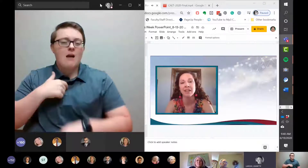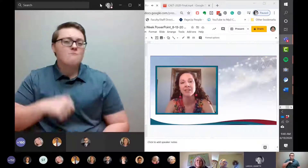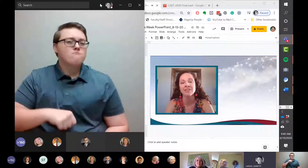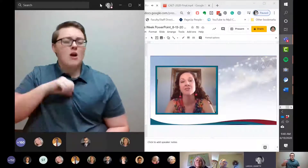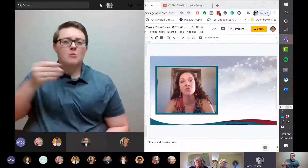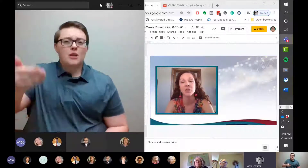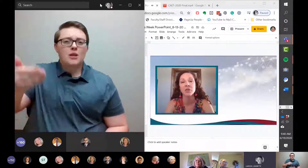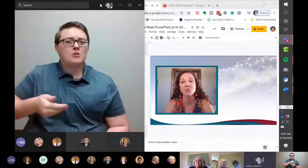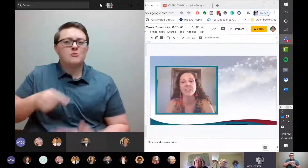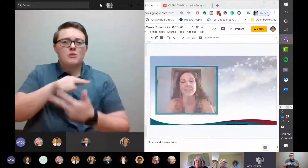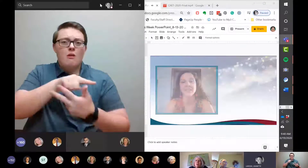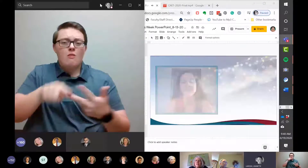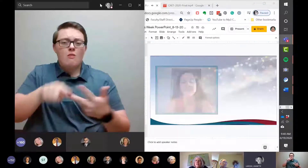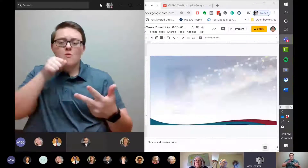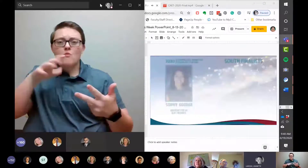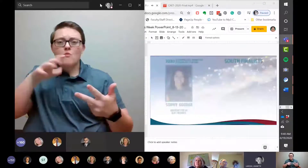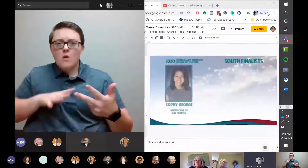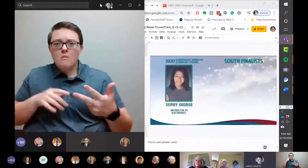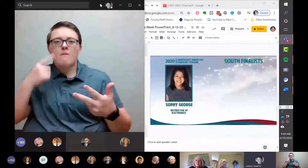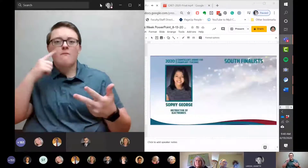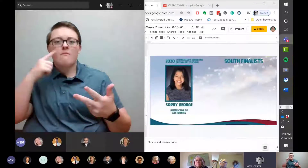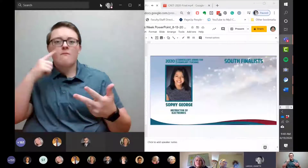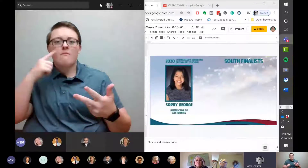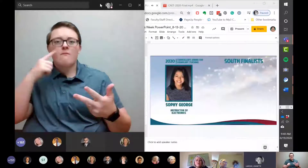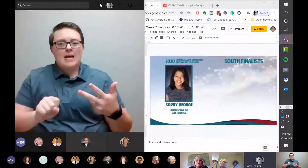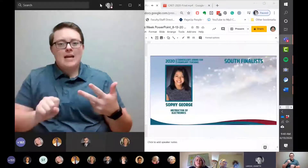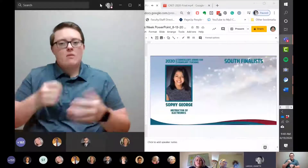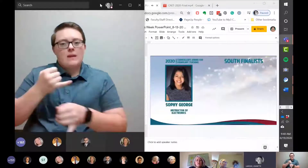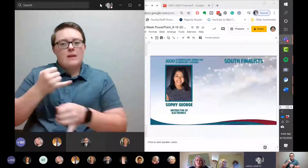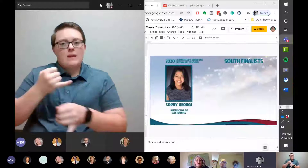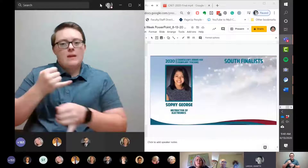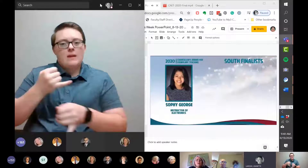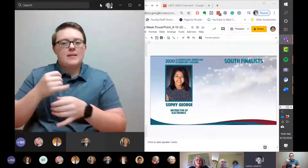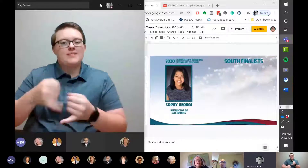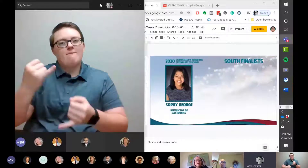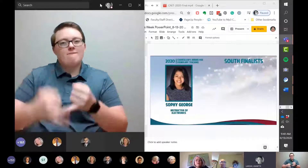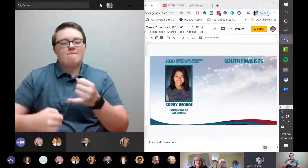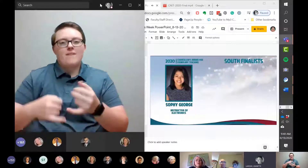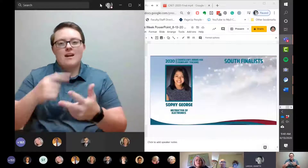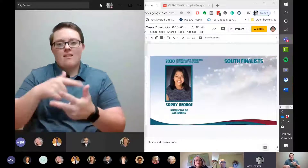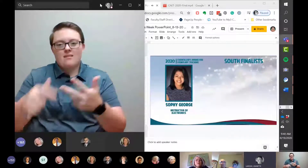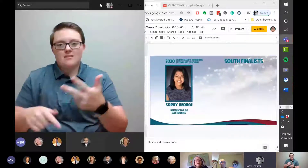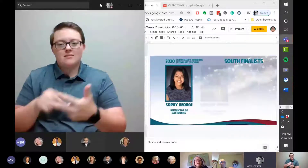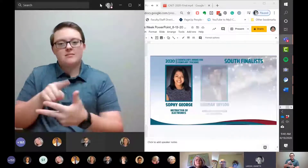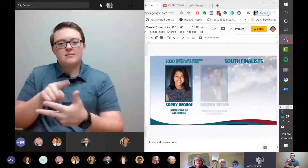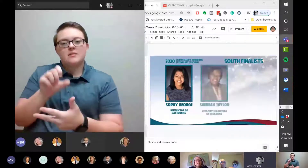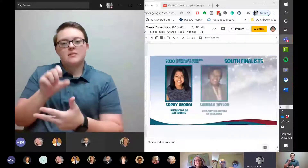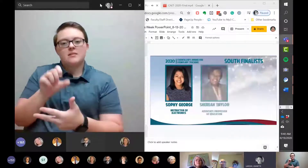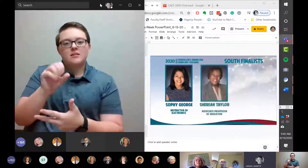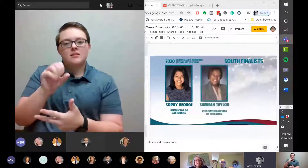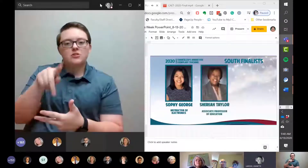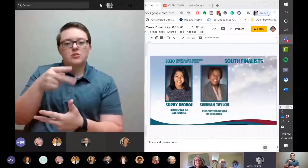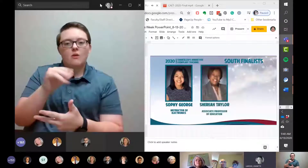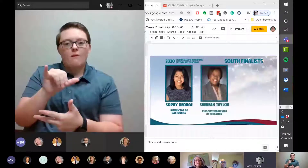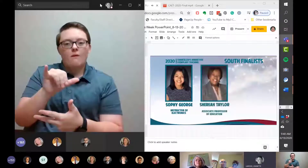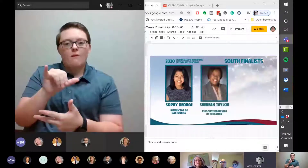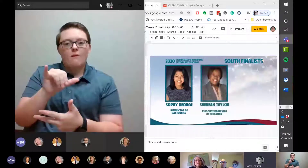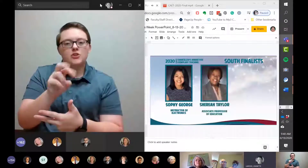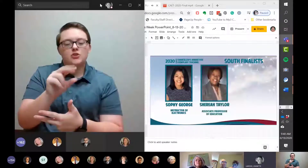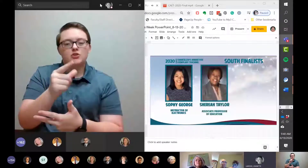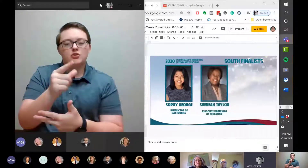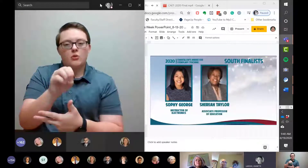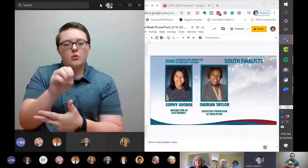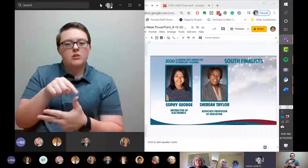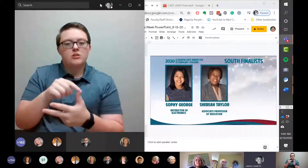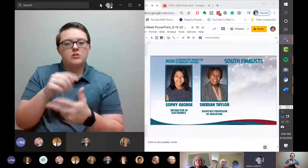South Campus finalists for 2020. Ms. Sophie George, instructor of electronics, Dr. Sharia